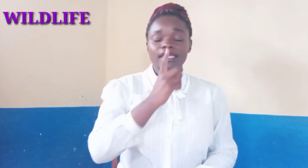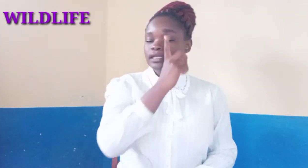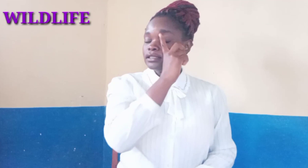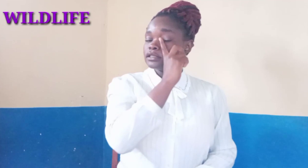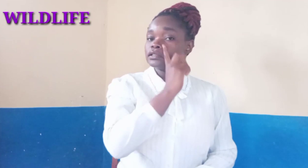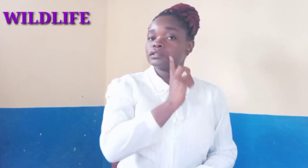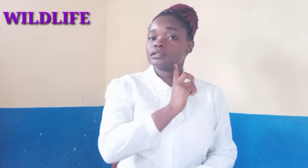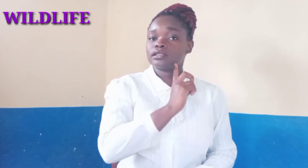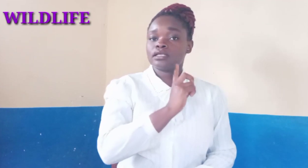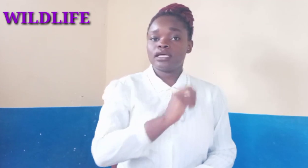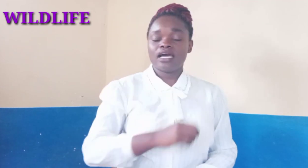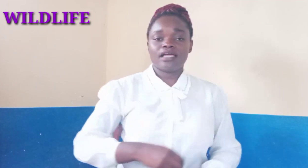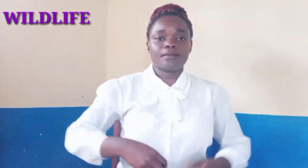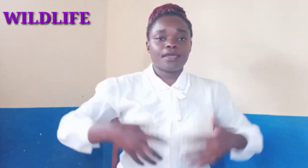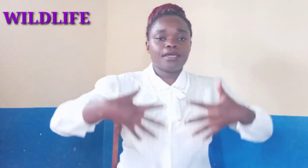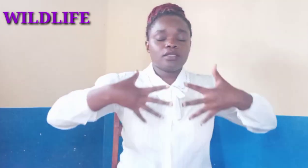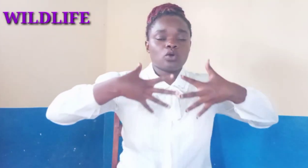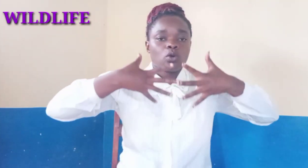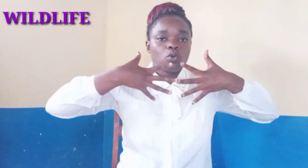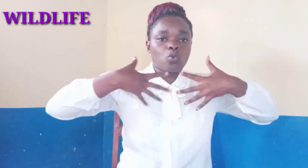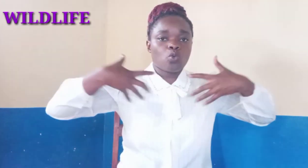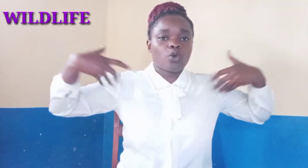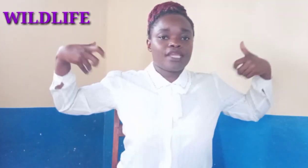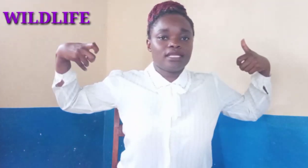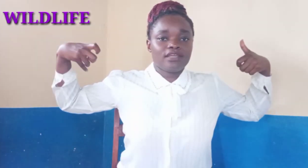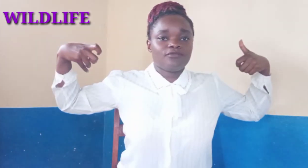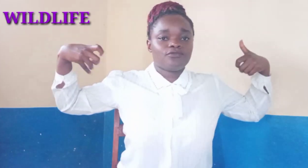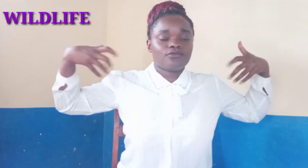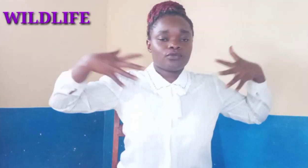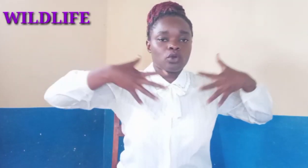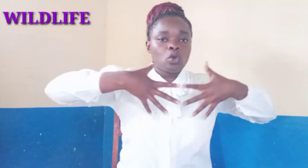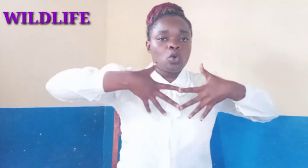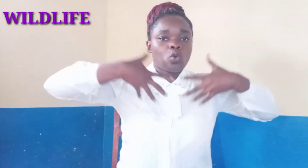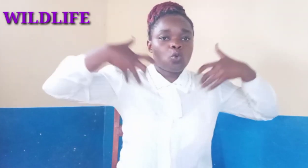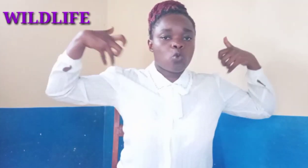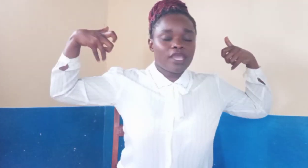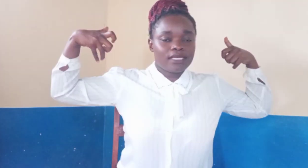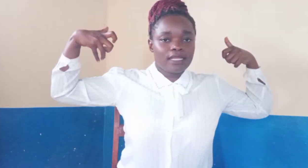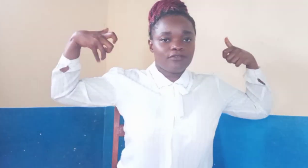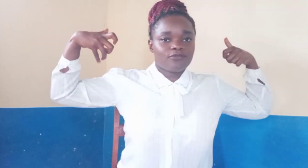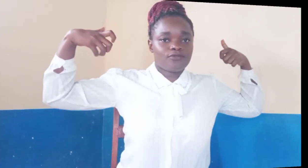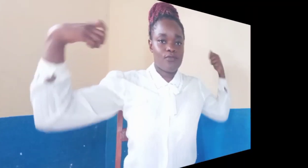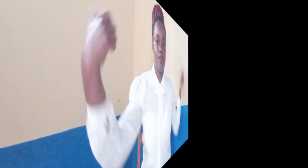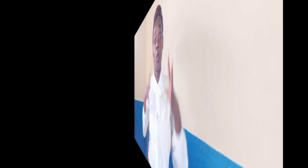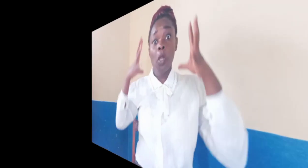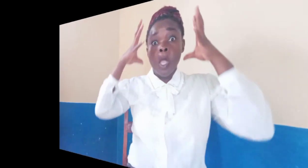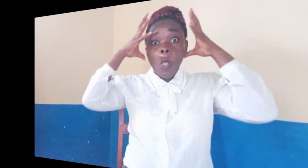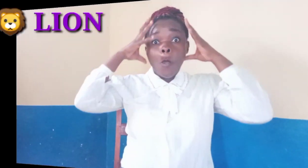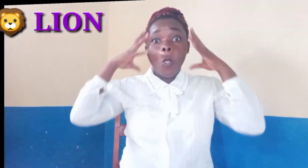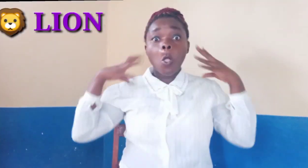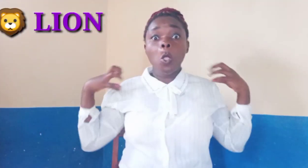Wild, and then wildlife, wildlife.